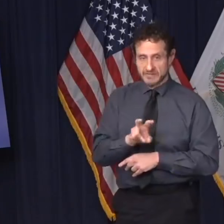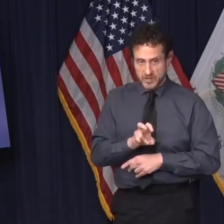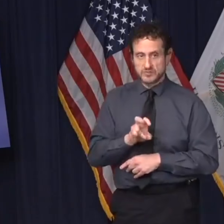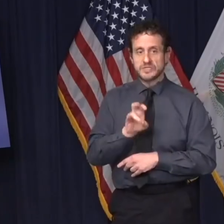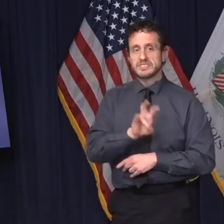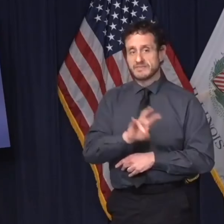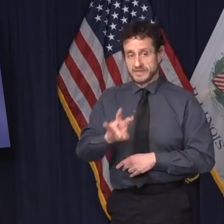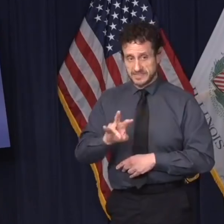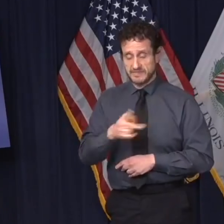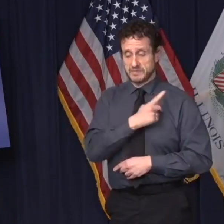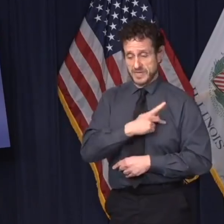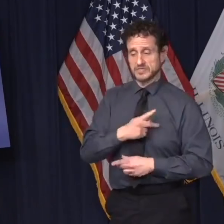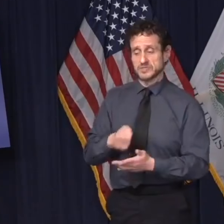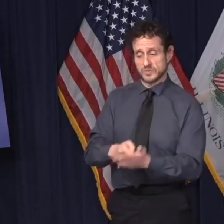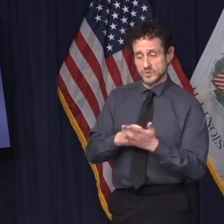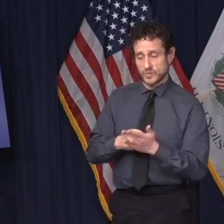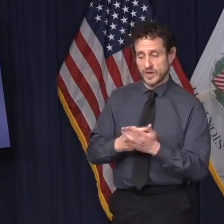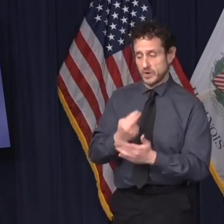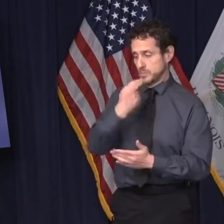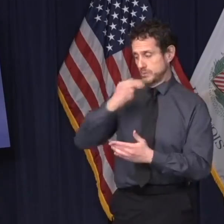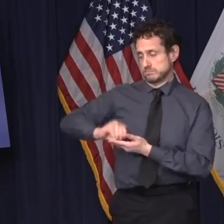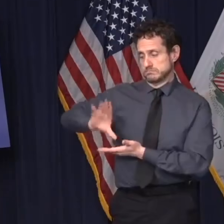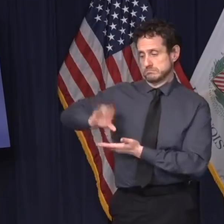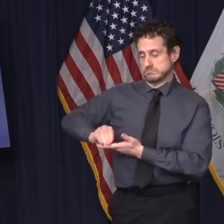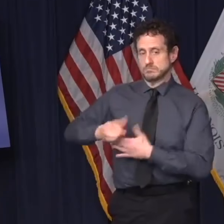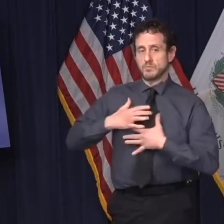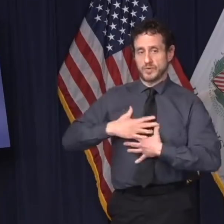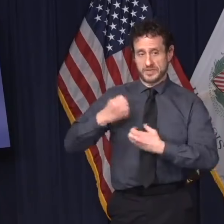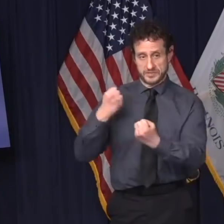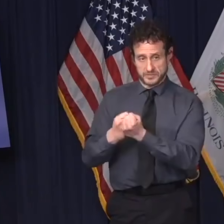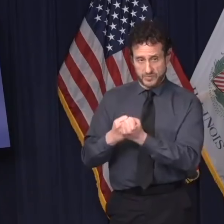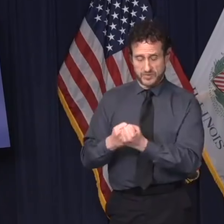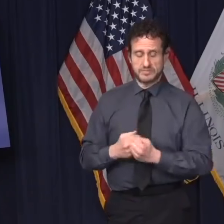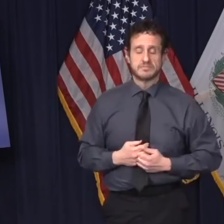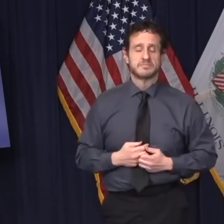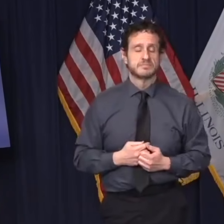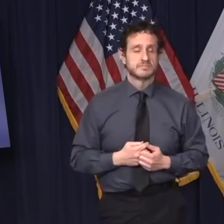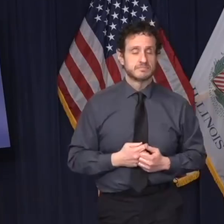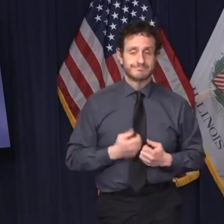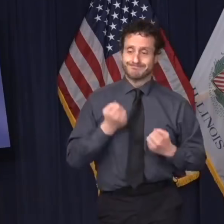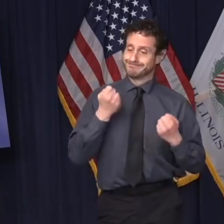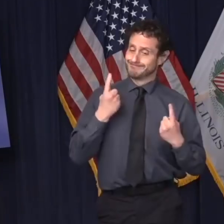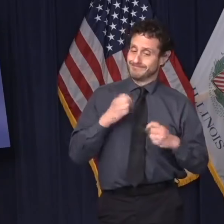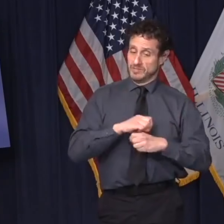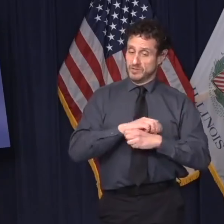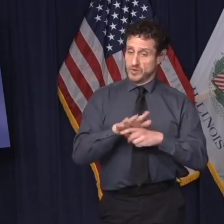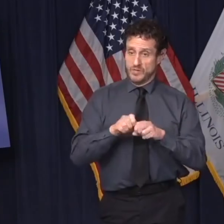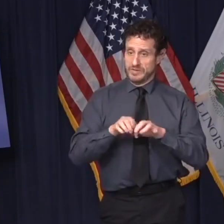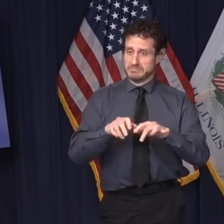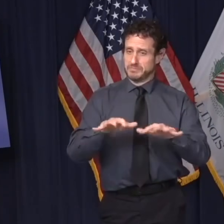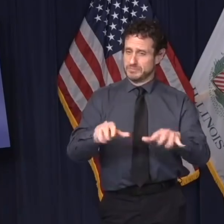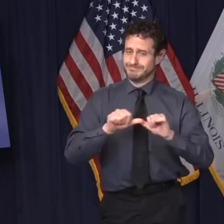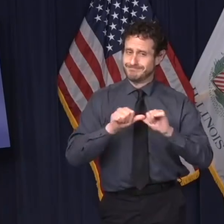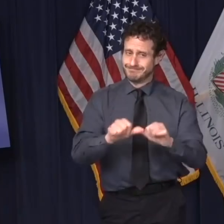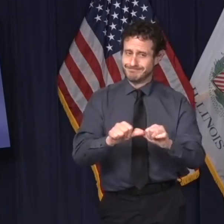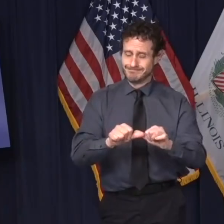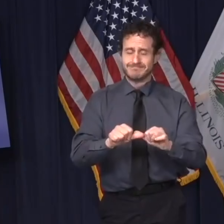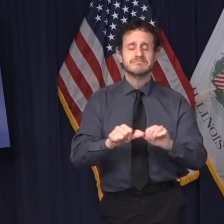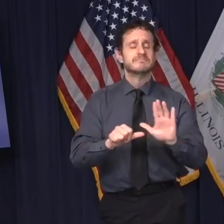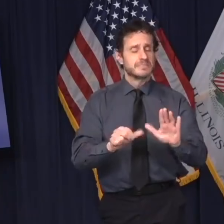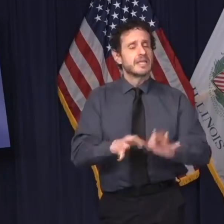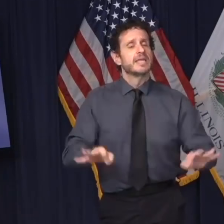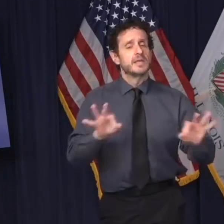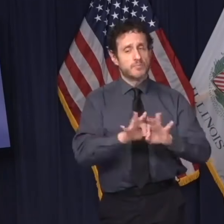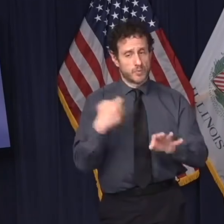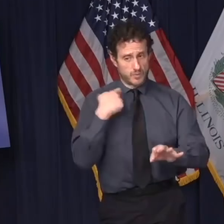ventilators. As we continue to live in this COVID reality, we need to continue to work together